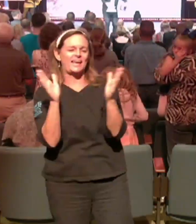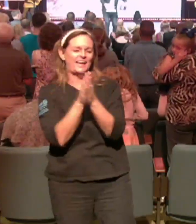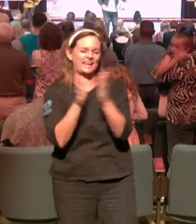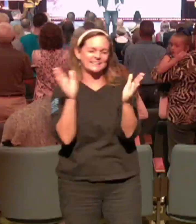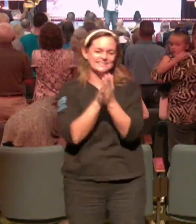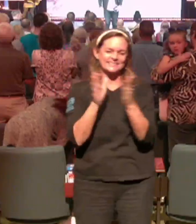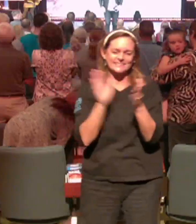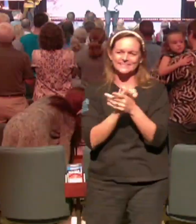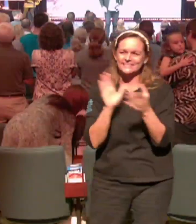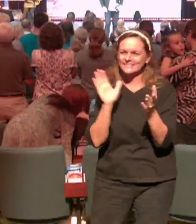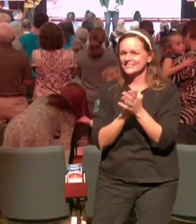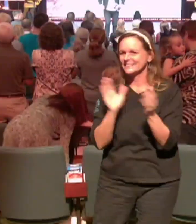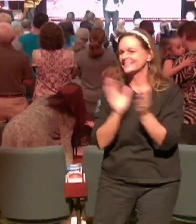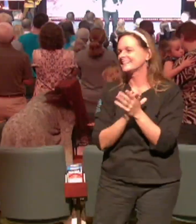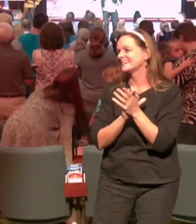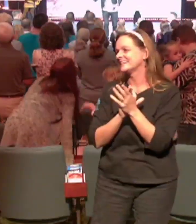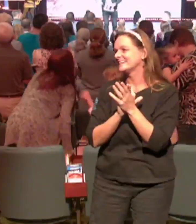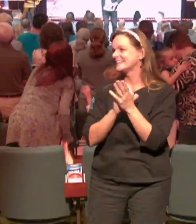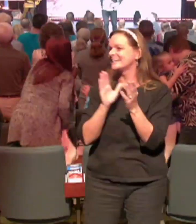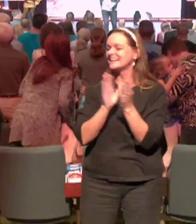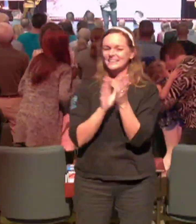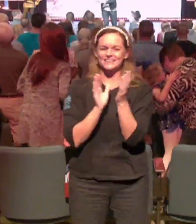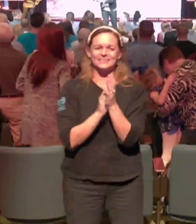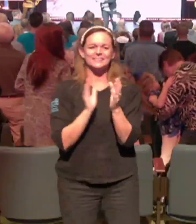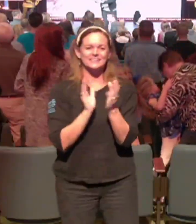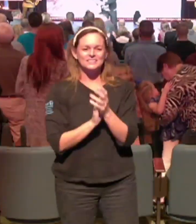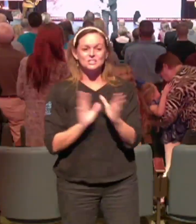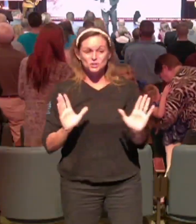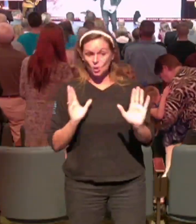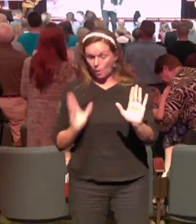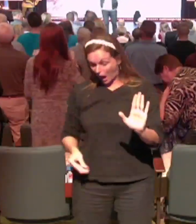can come in. Don't leave just yet. Our team wants to